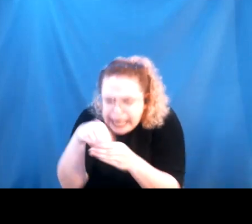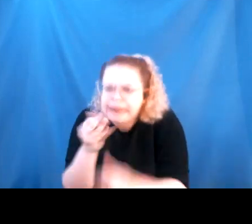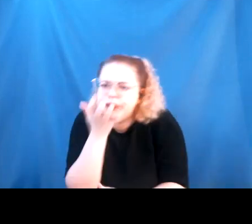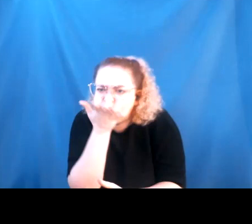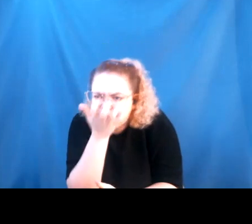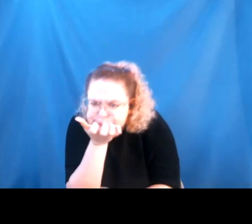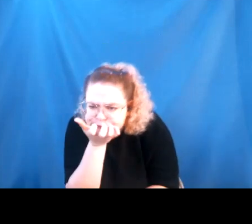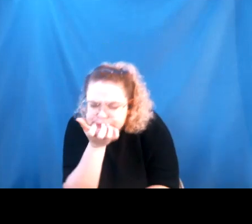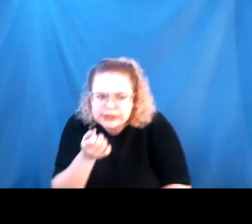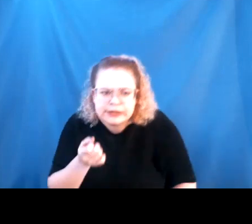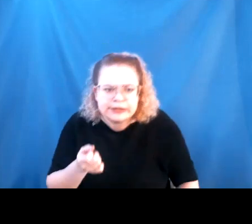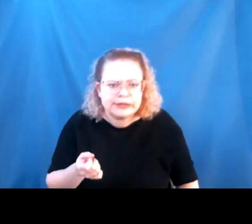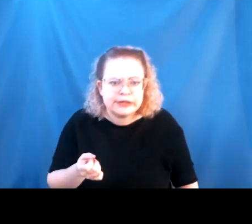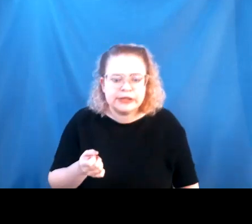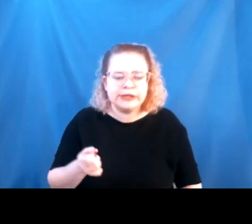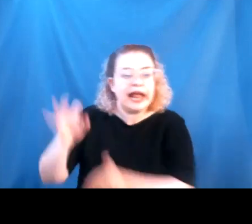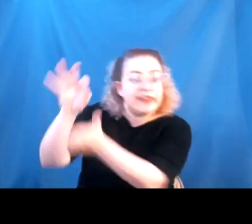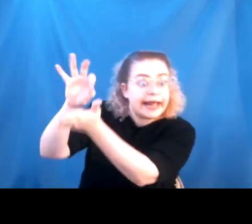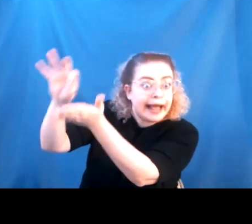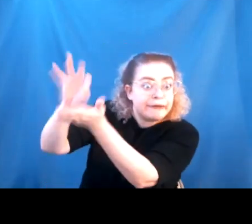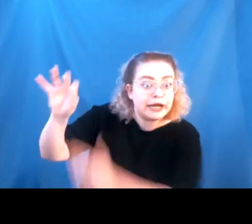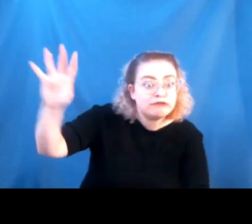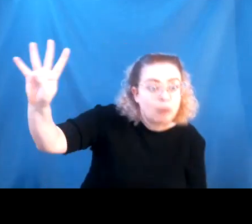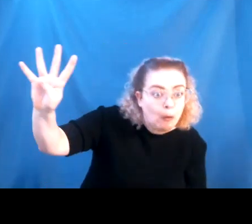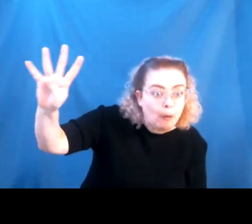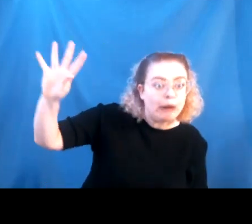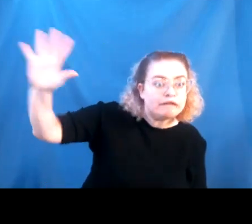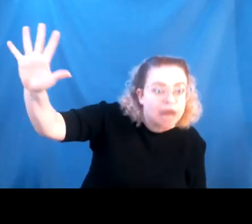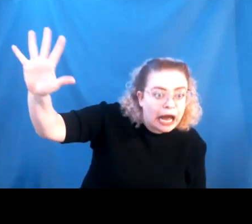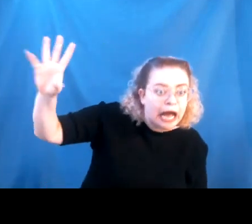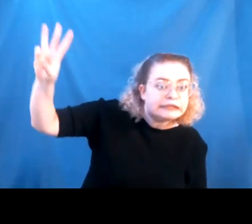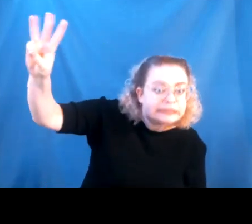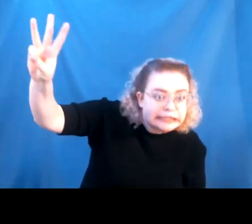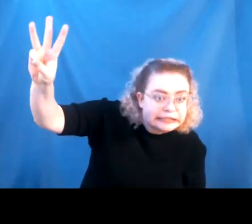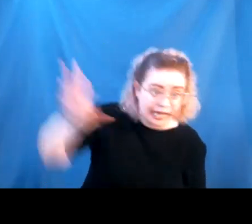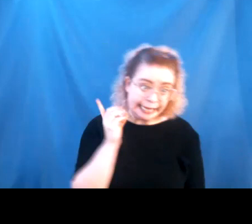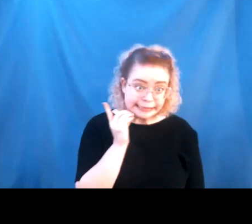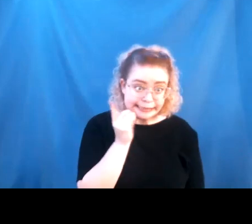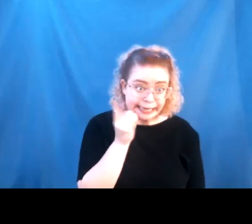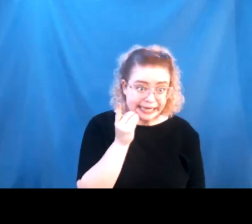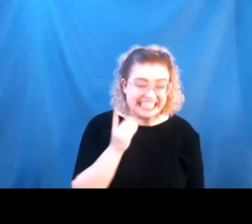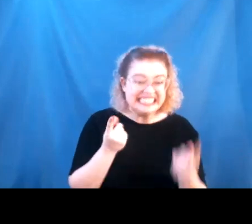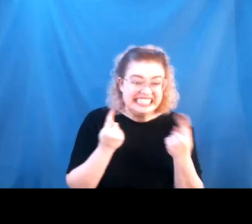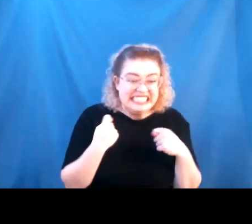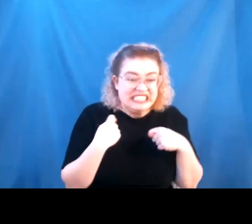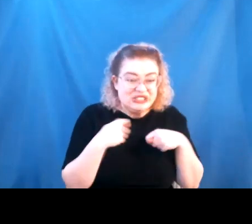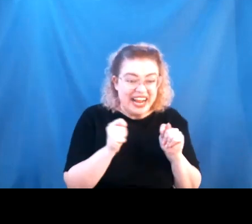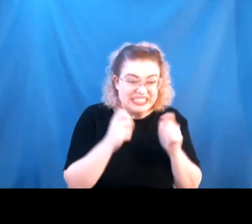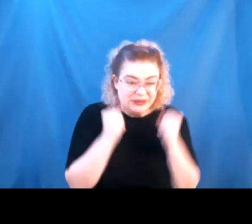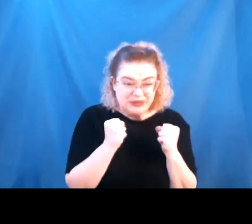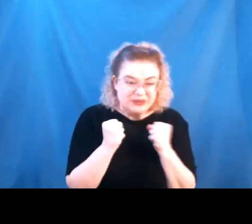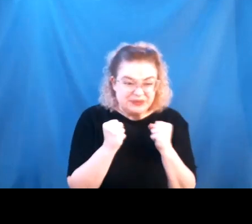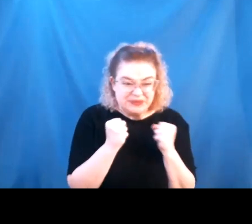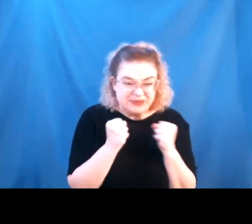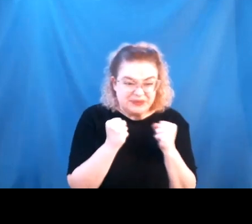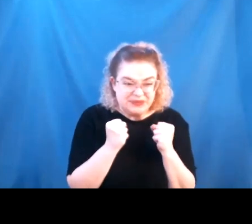4, 5, 6. Her other friend is counting. Dinah tries. But being a rock isn't